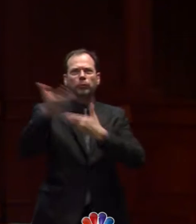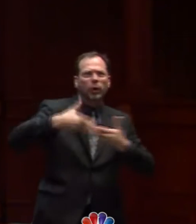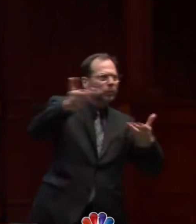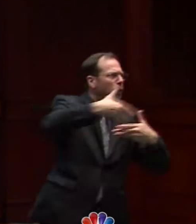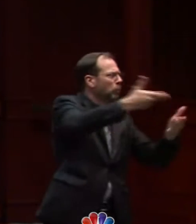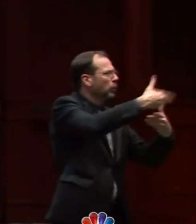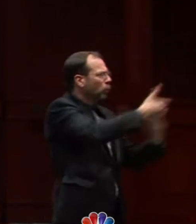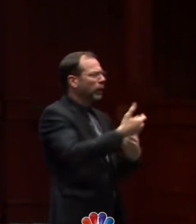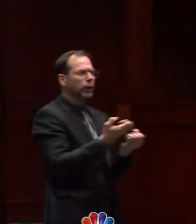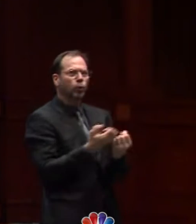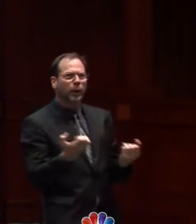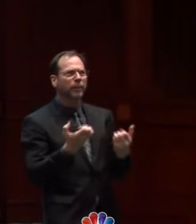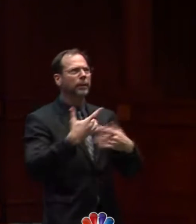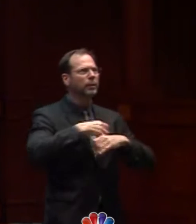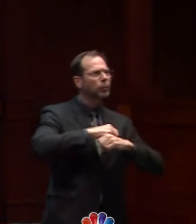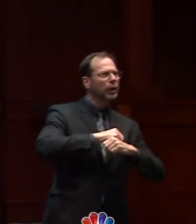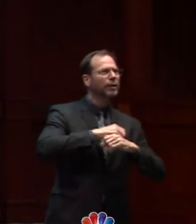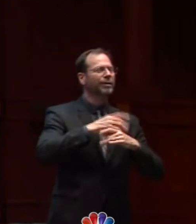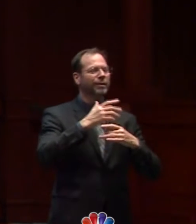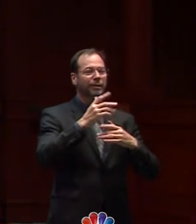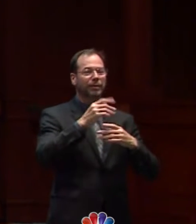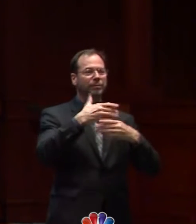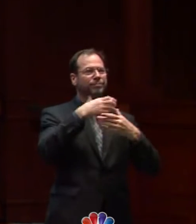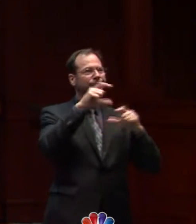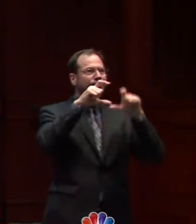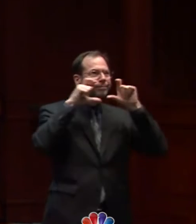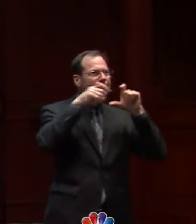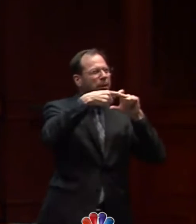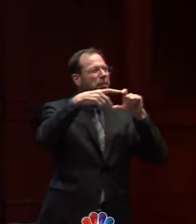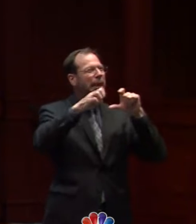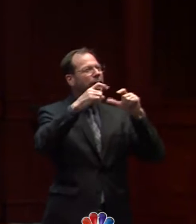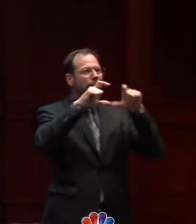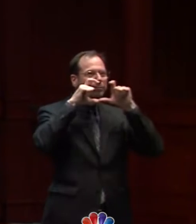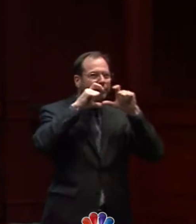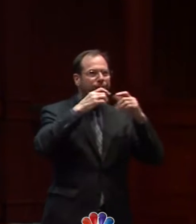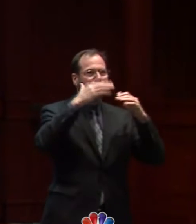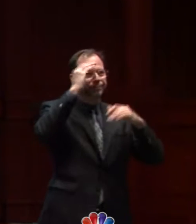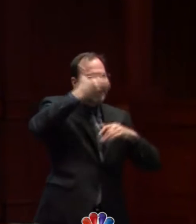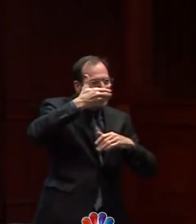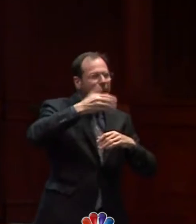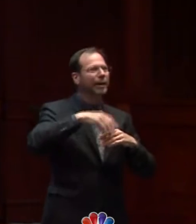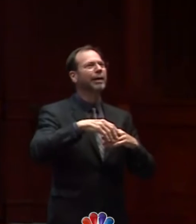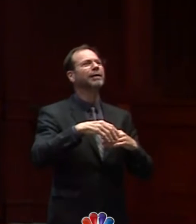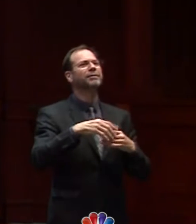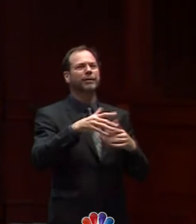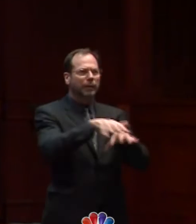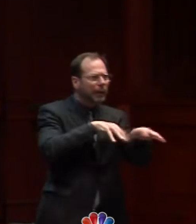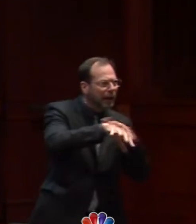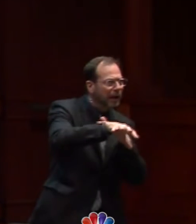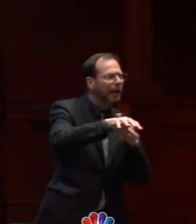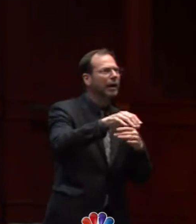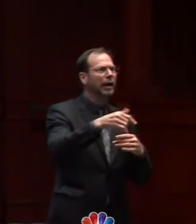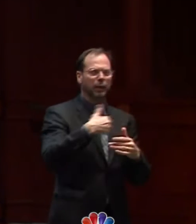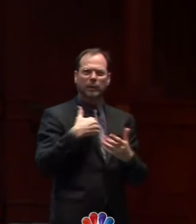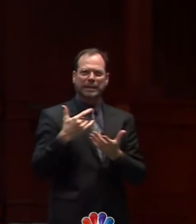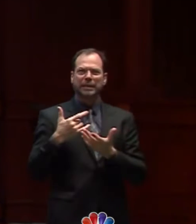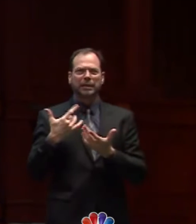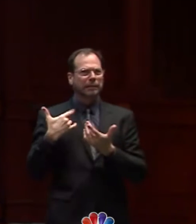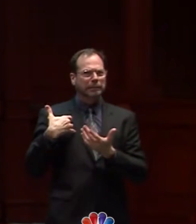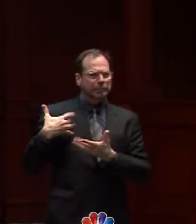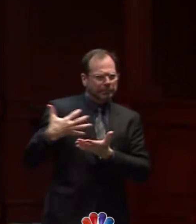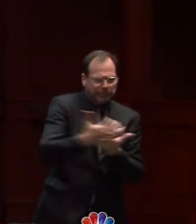of personal protection equipment, also known as PPEs. And here's what they have achieved over the last